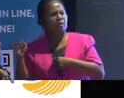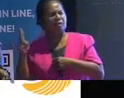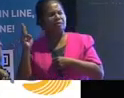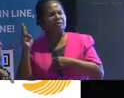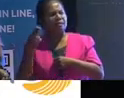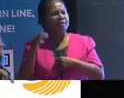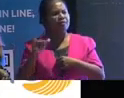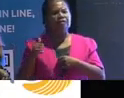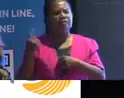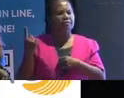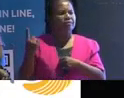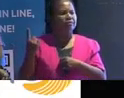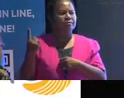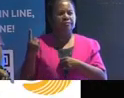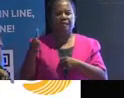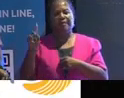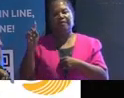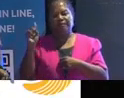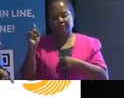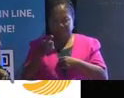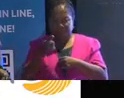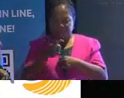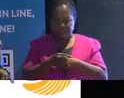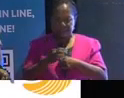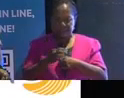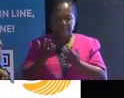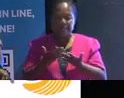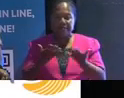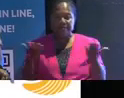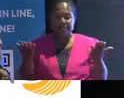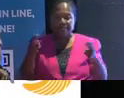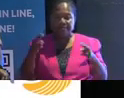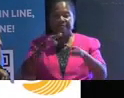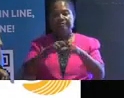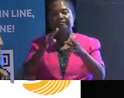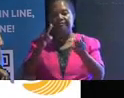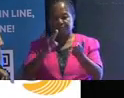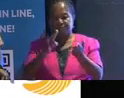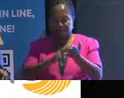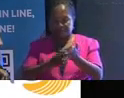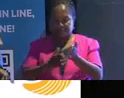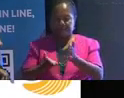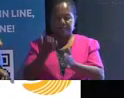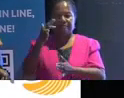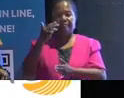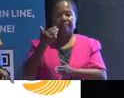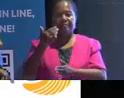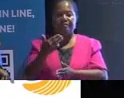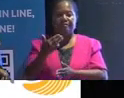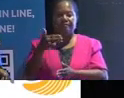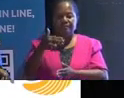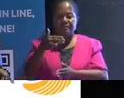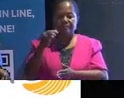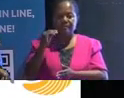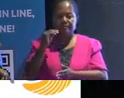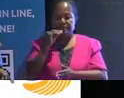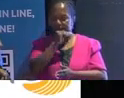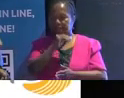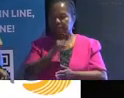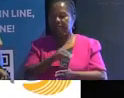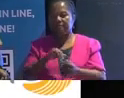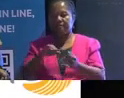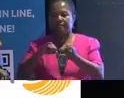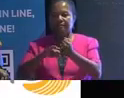Sorry? First bracket, where it says fortnightly income exceeds 900 kina, because our salary